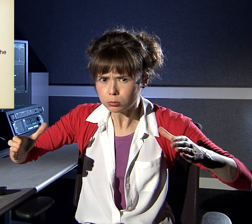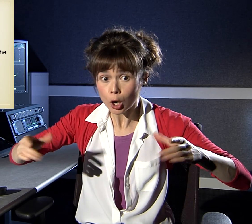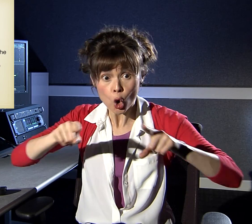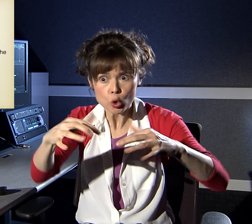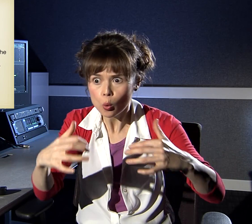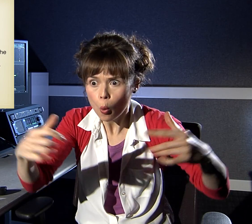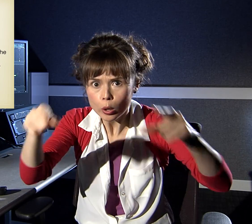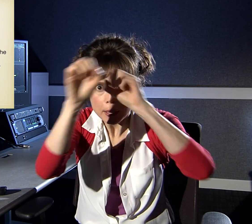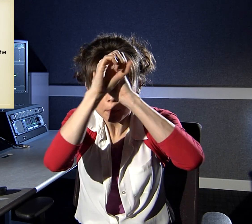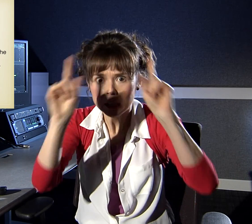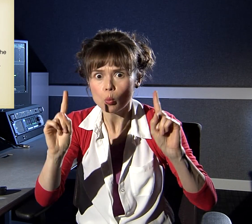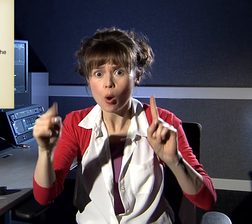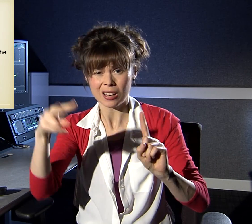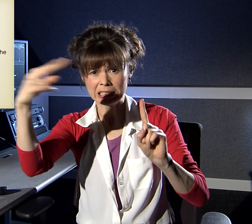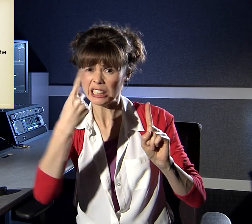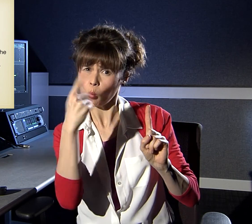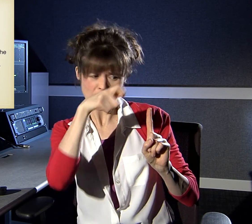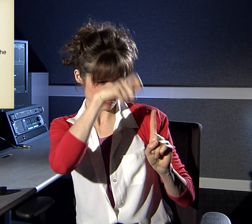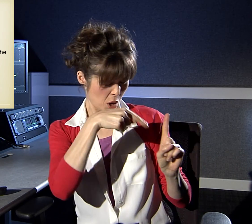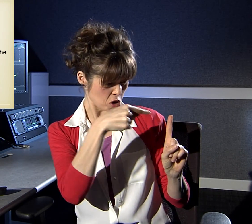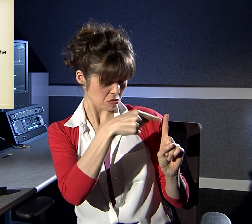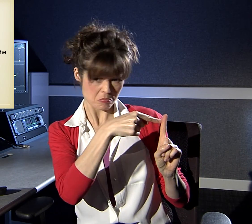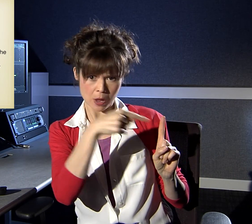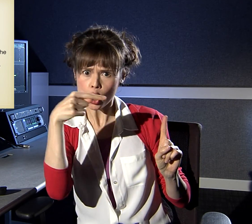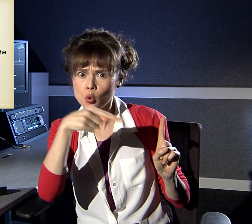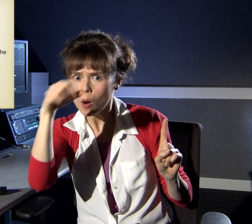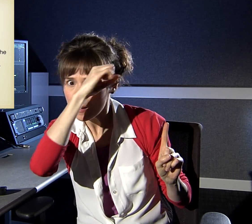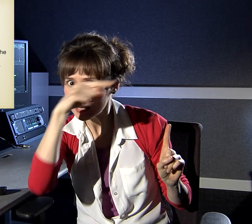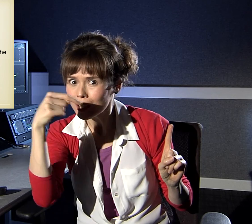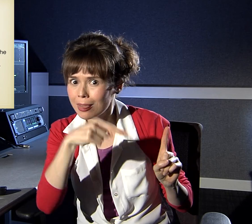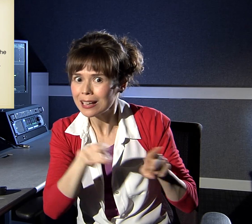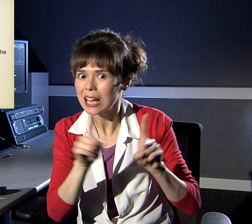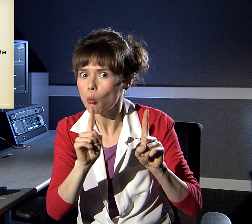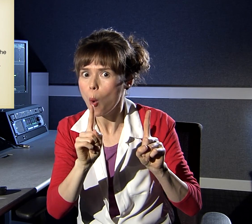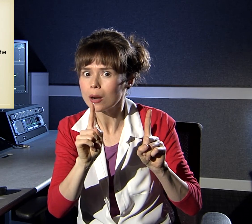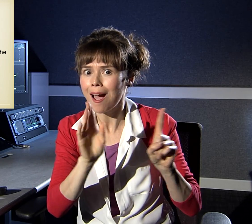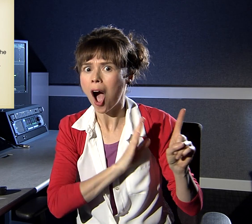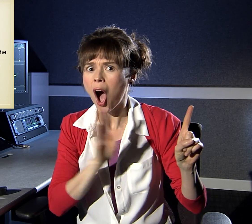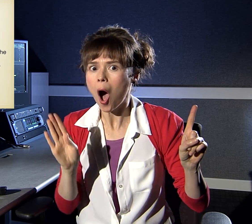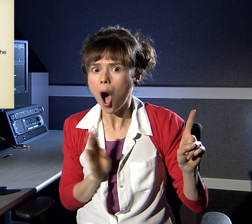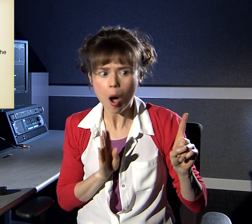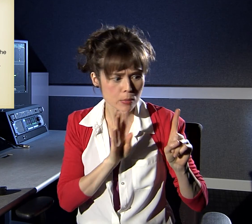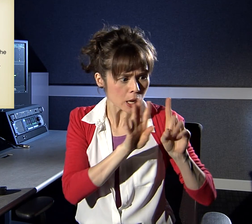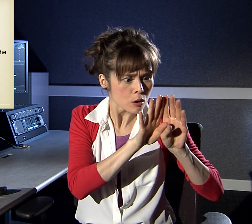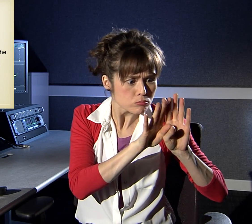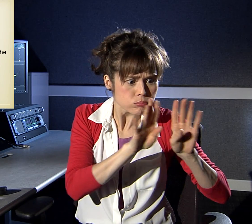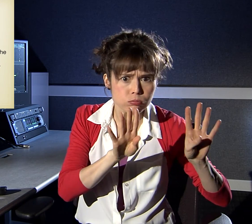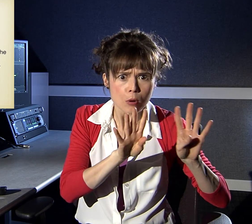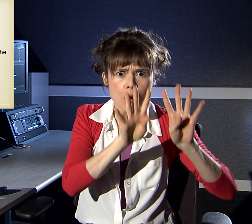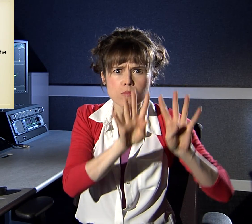of France and to imagine that when they see one soldier, it's akin to an army